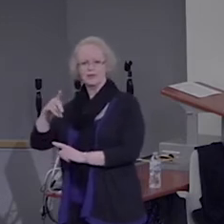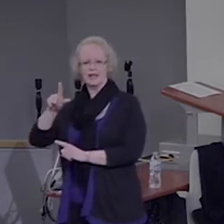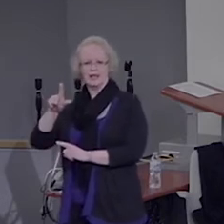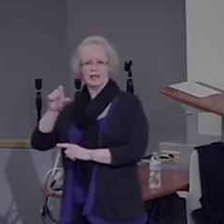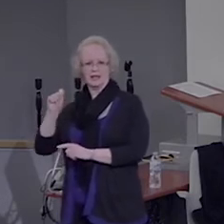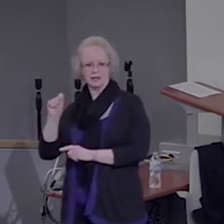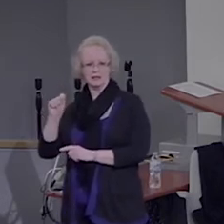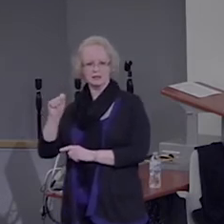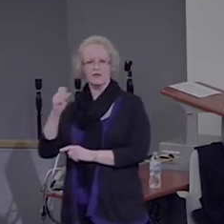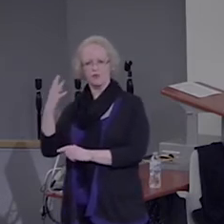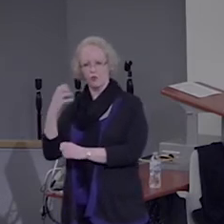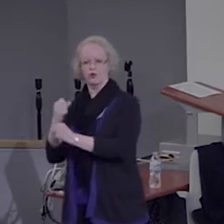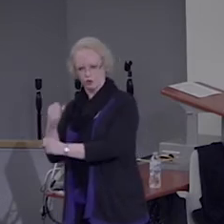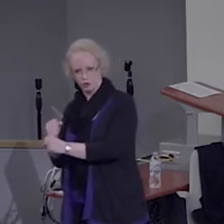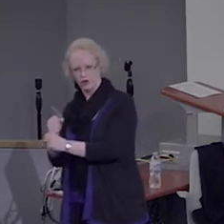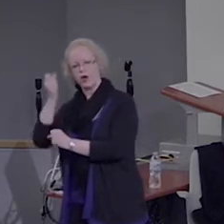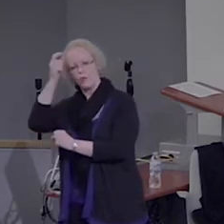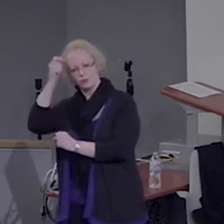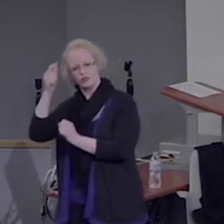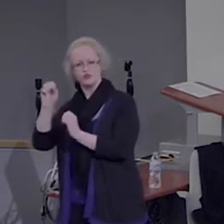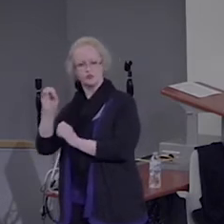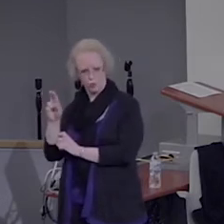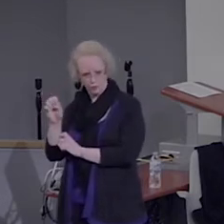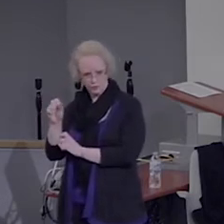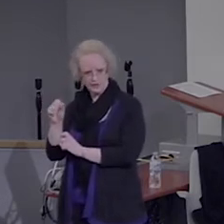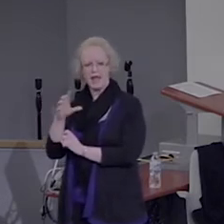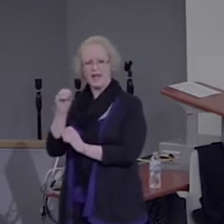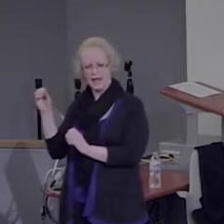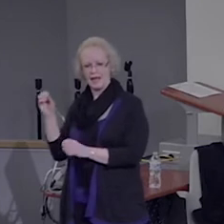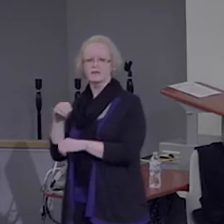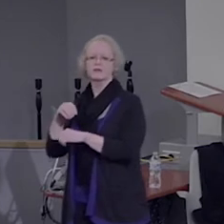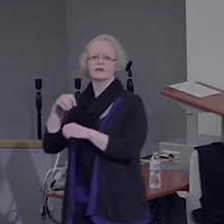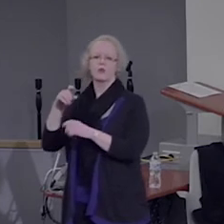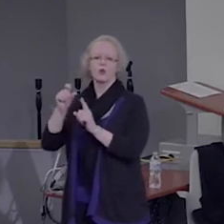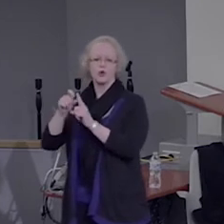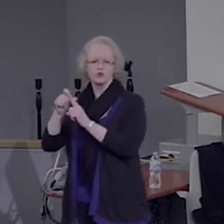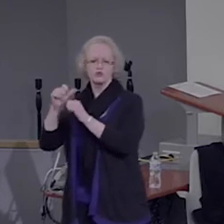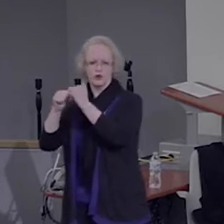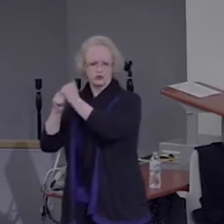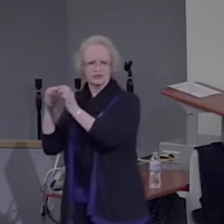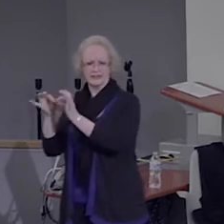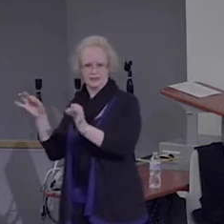comprehension scores and self P word structure and sentence scores